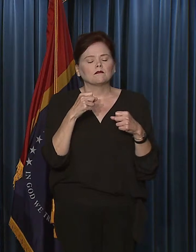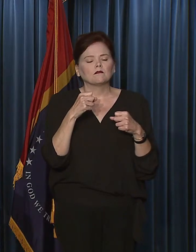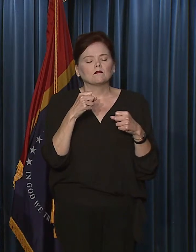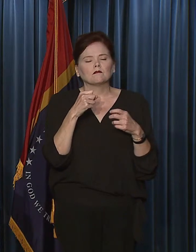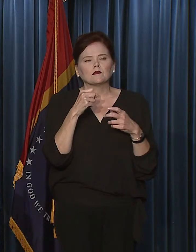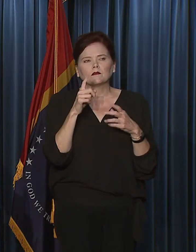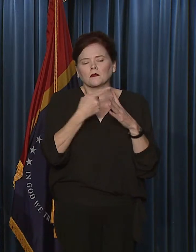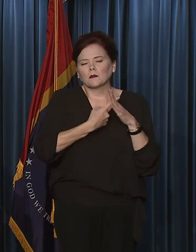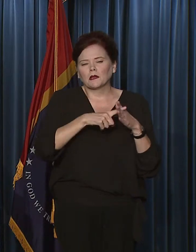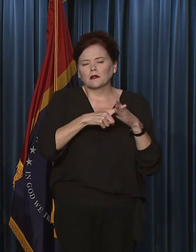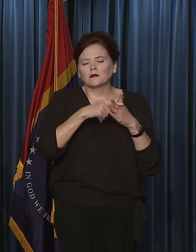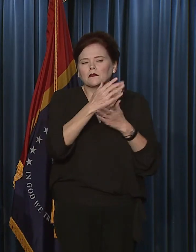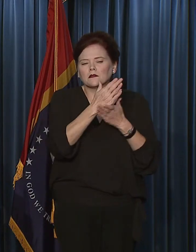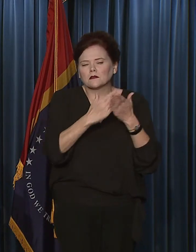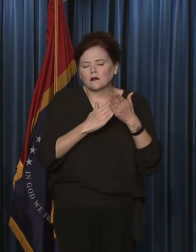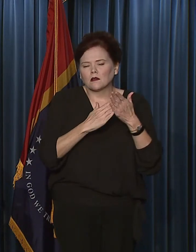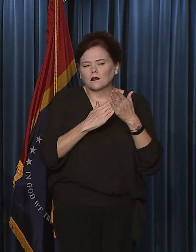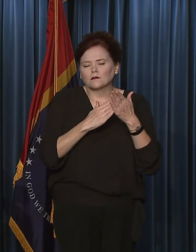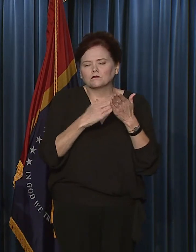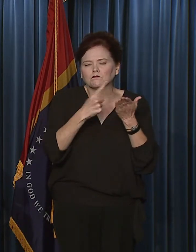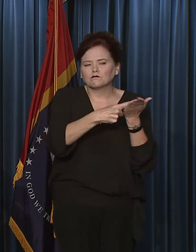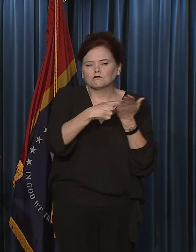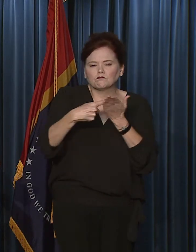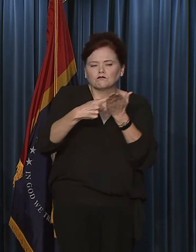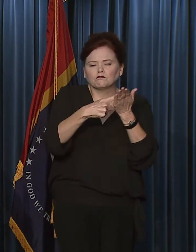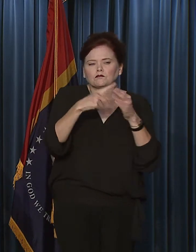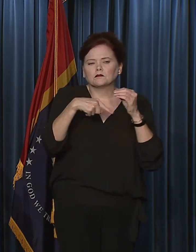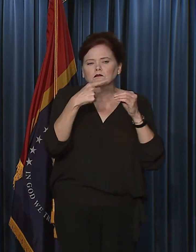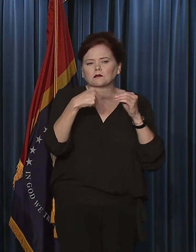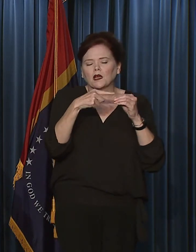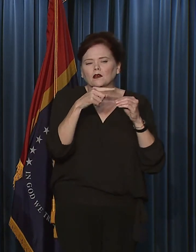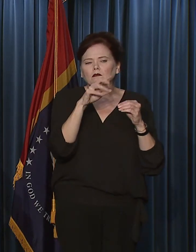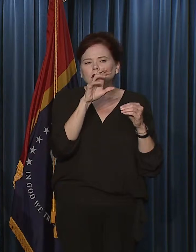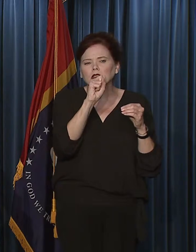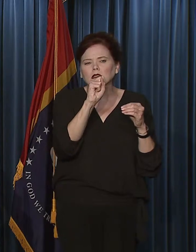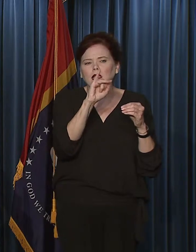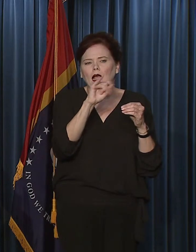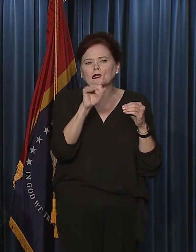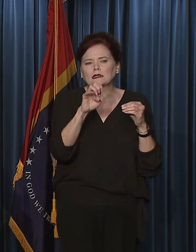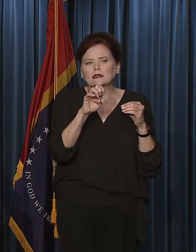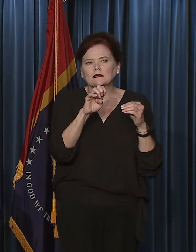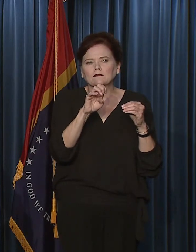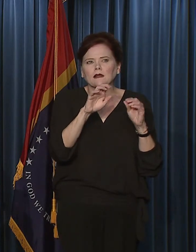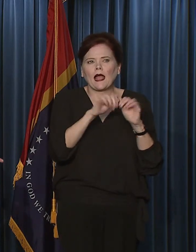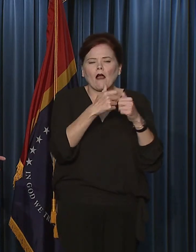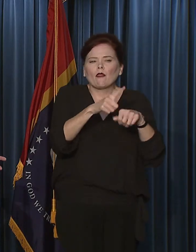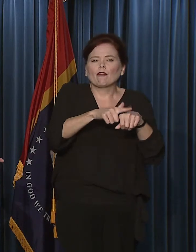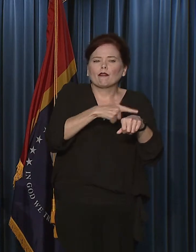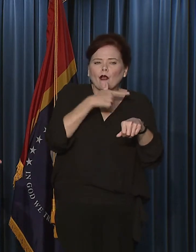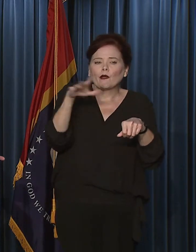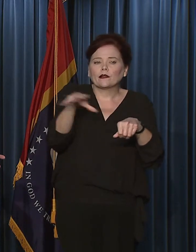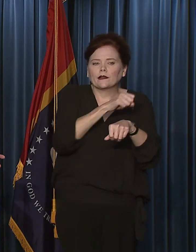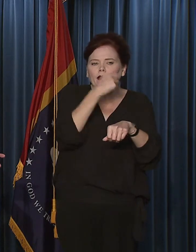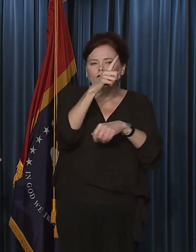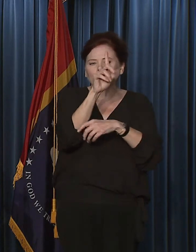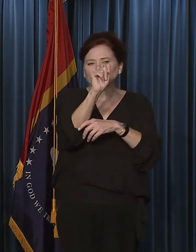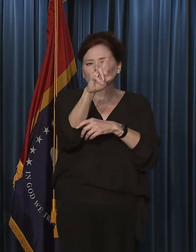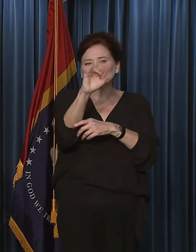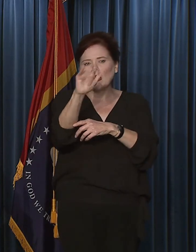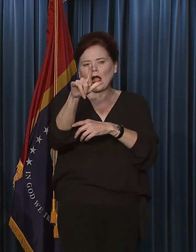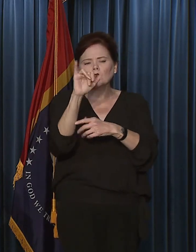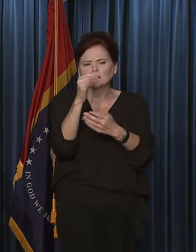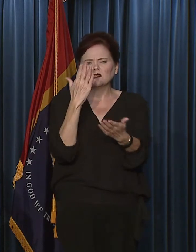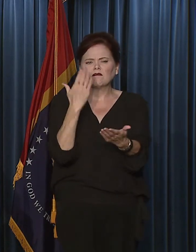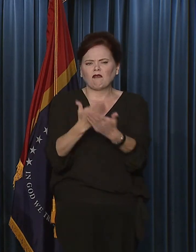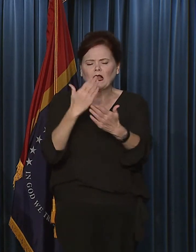there was some conversation about the size and the scope of the clinical trials, which was a valid concern and a valid